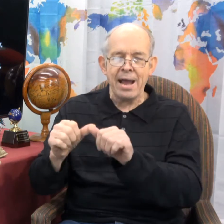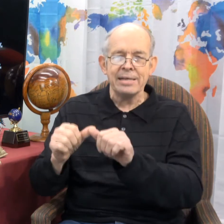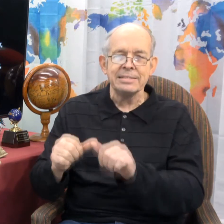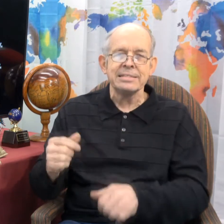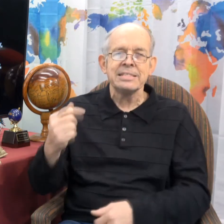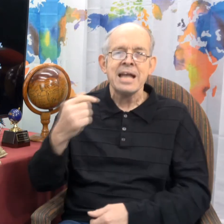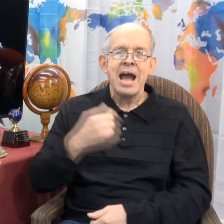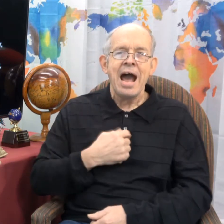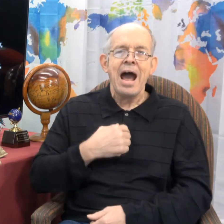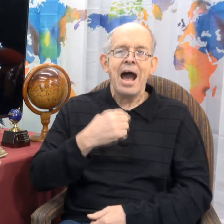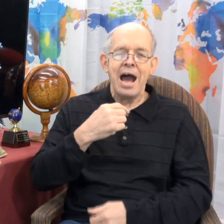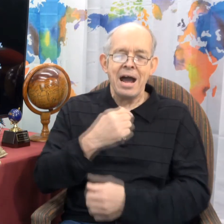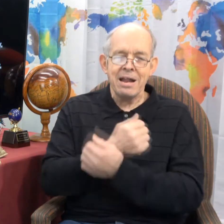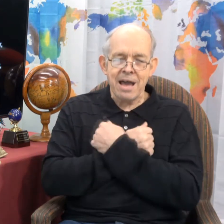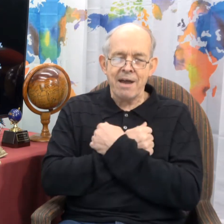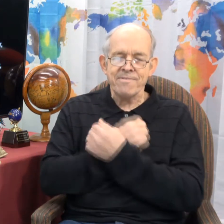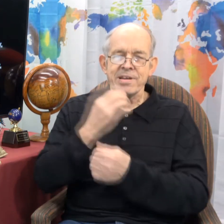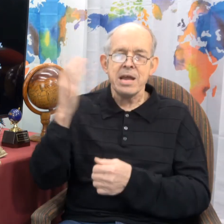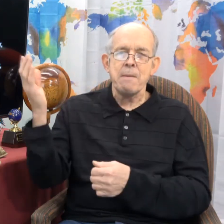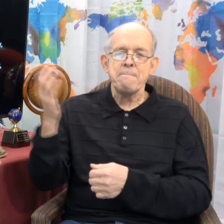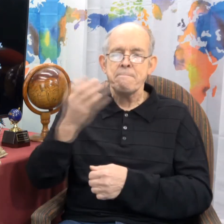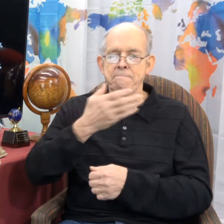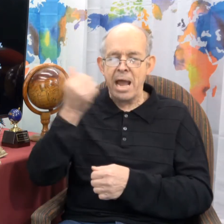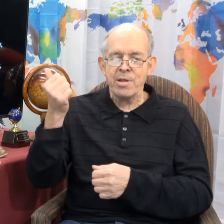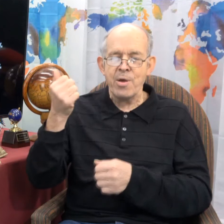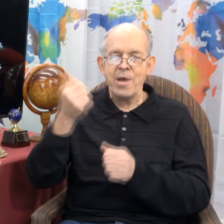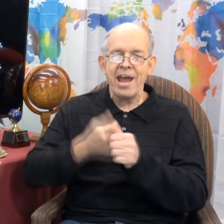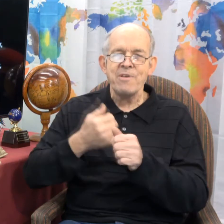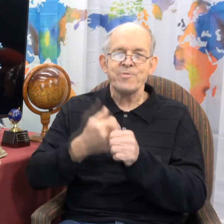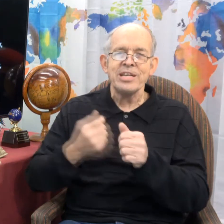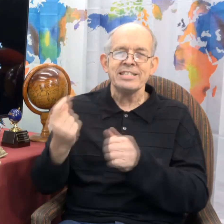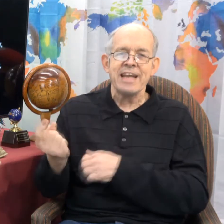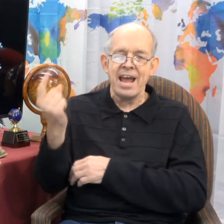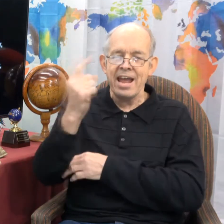burn. I love him better every